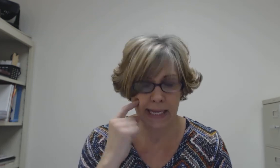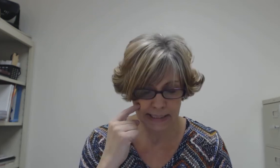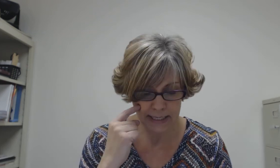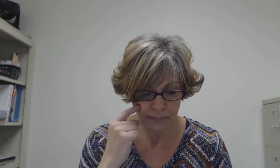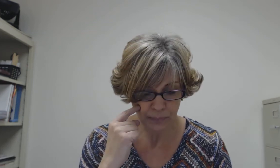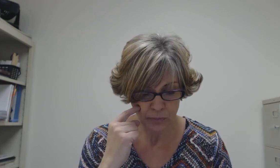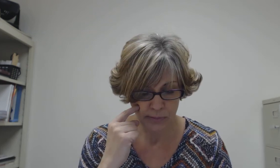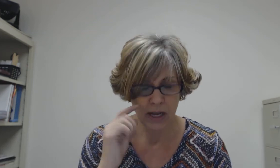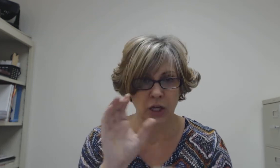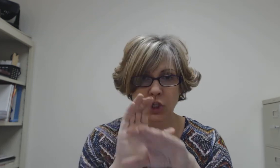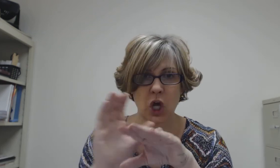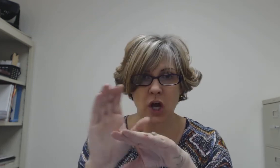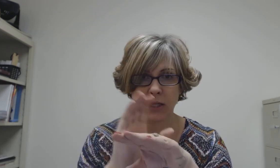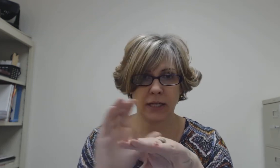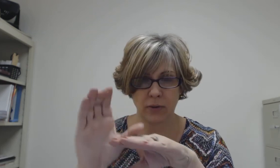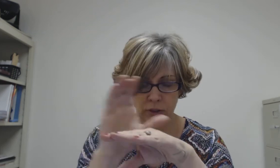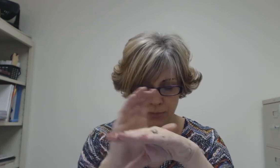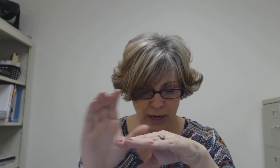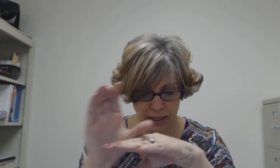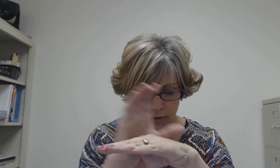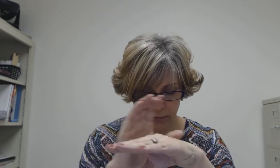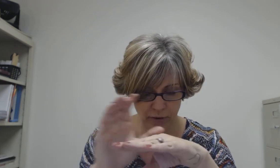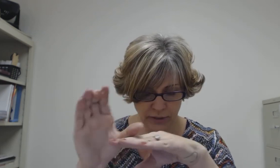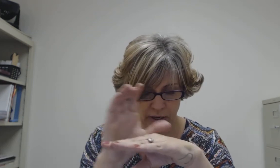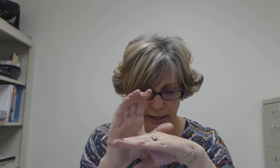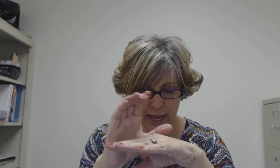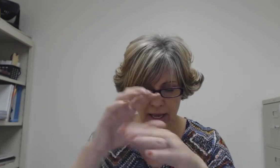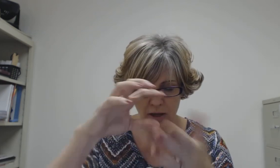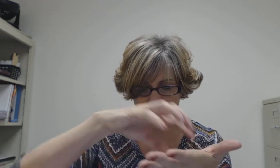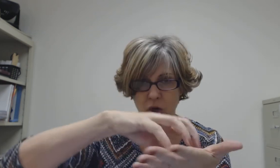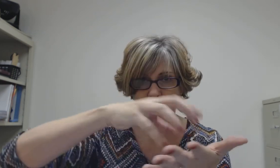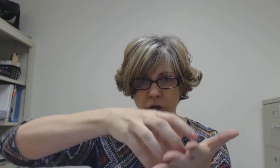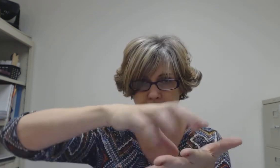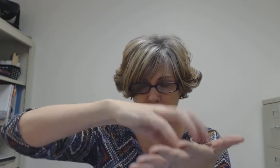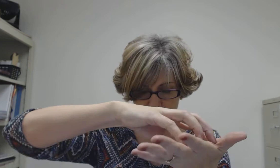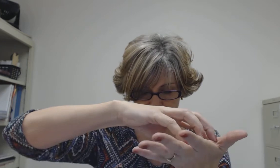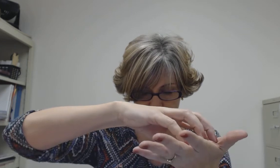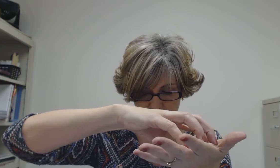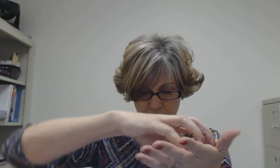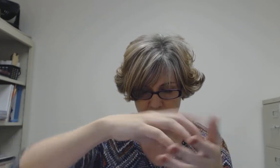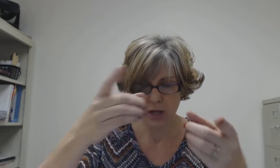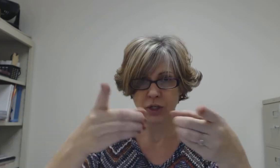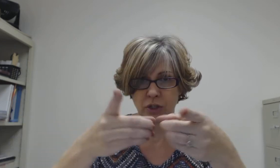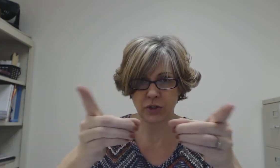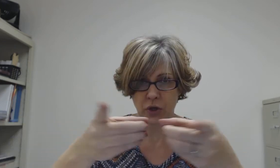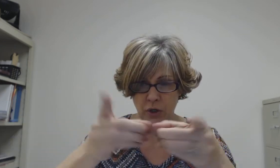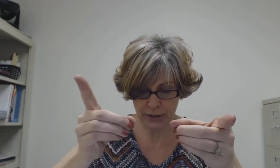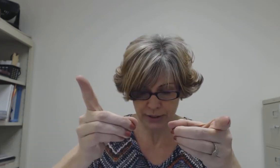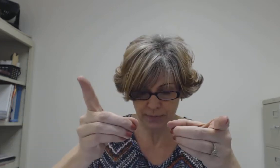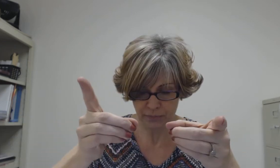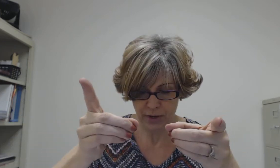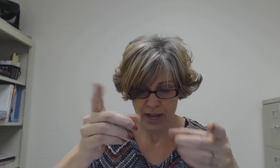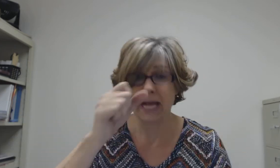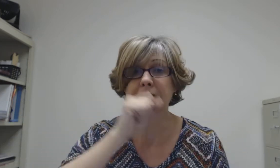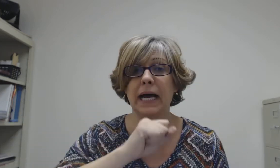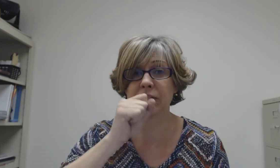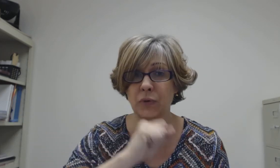candy, chocolate, like we're spreading frosting on a cake, cookie, dessert, and ice